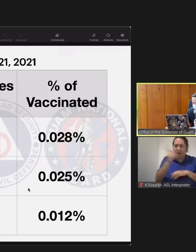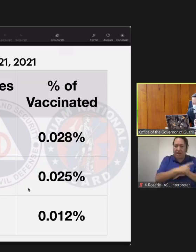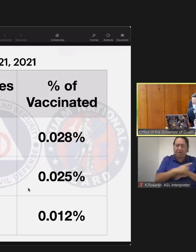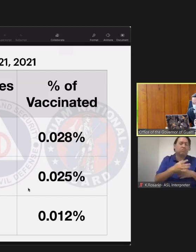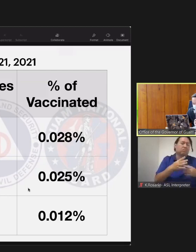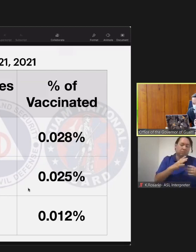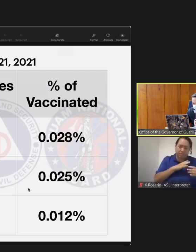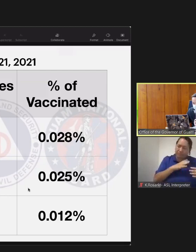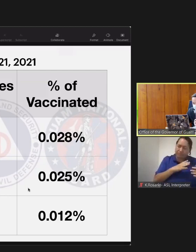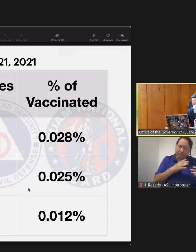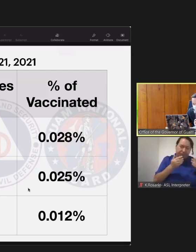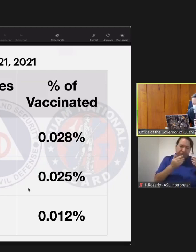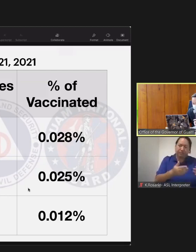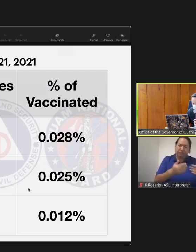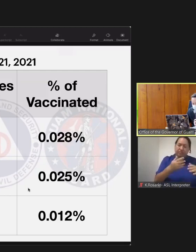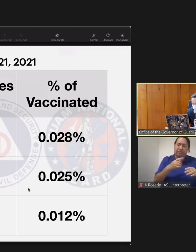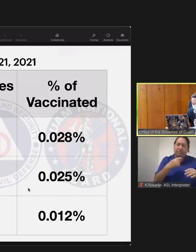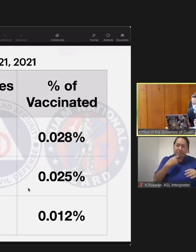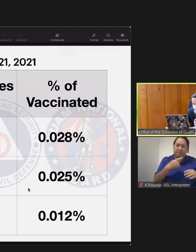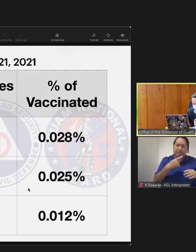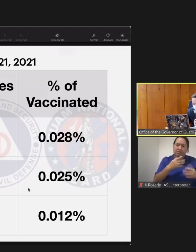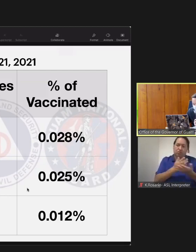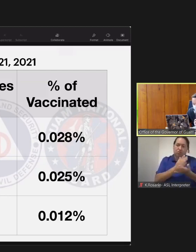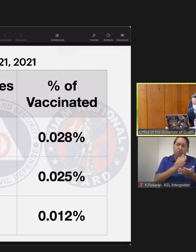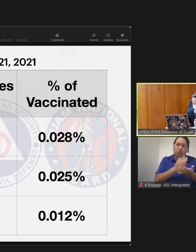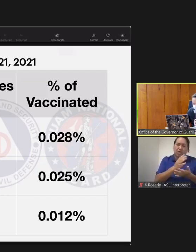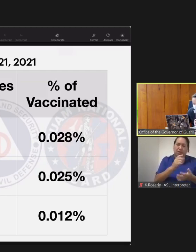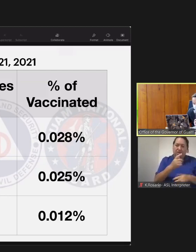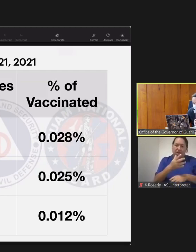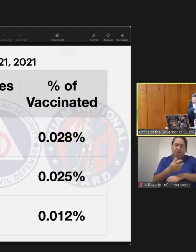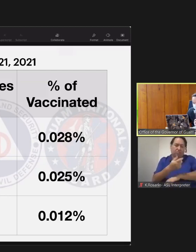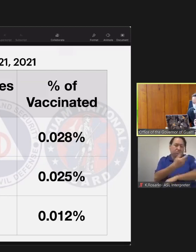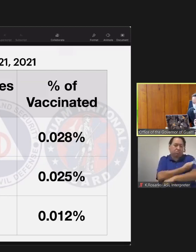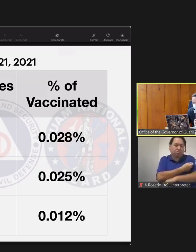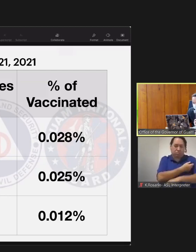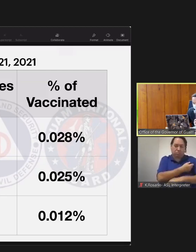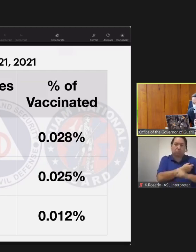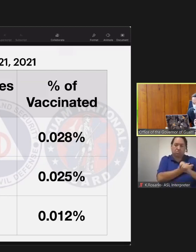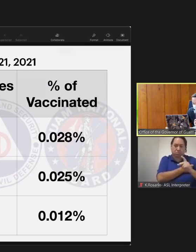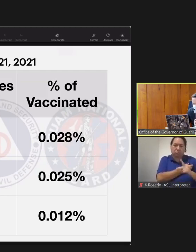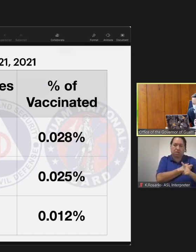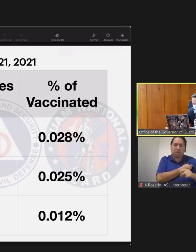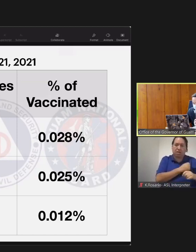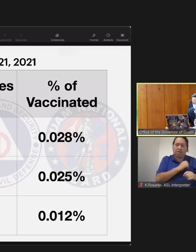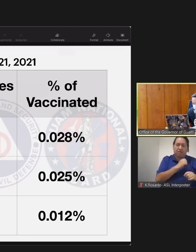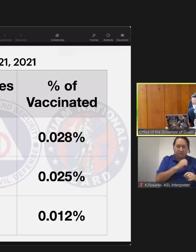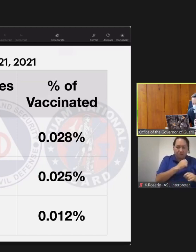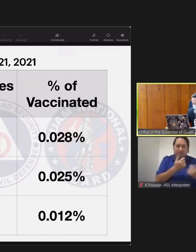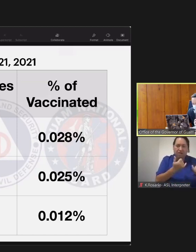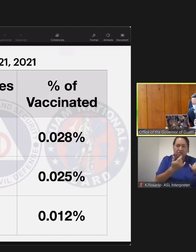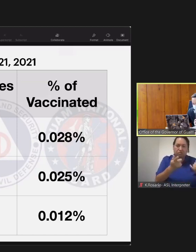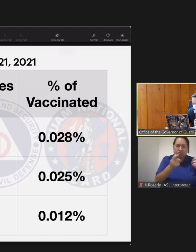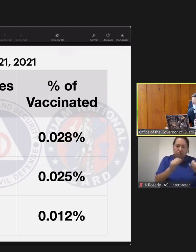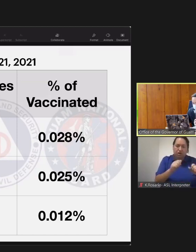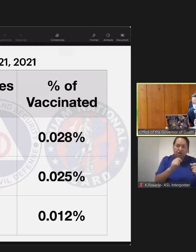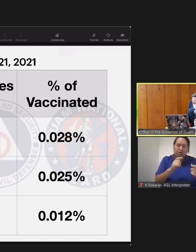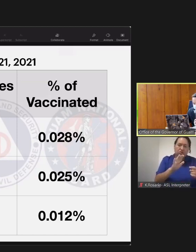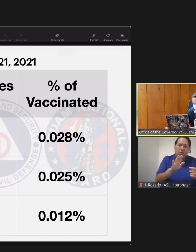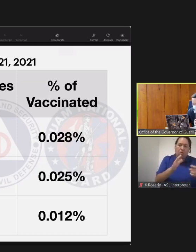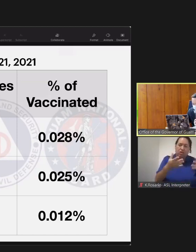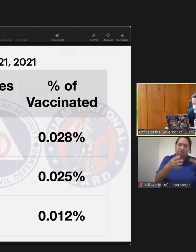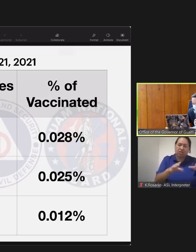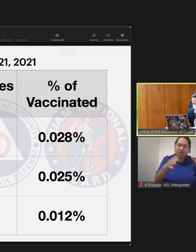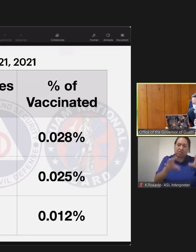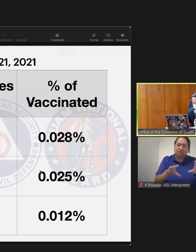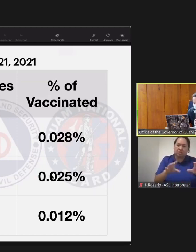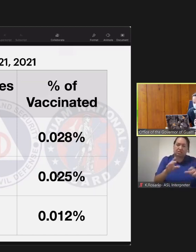it. The CDC still says that it's okay to get it. You don't have to repeat the series. But you can cut your chances in half even just after